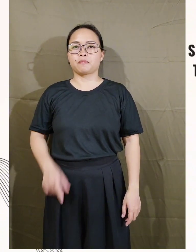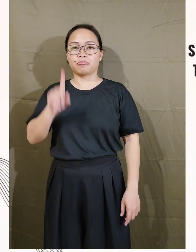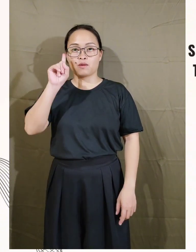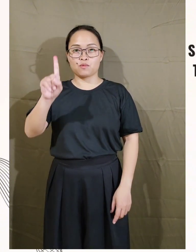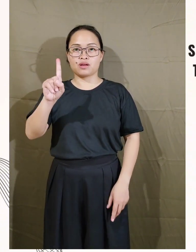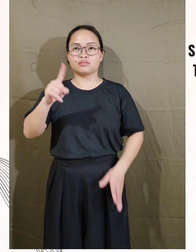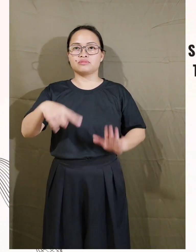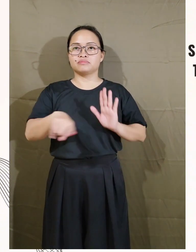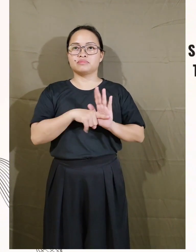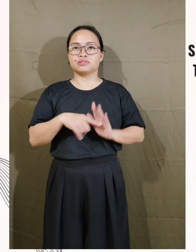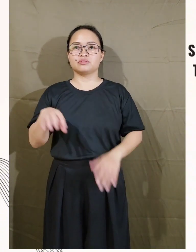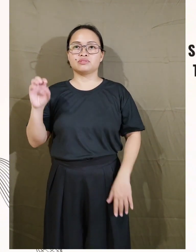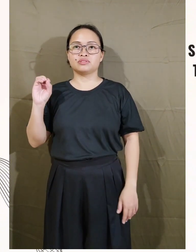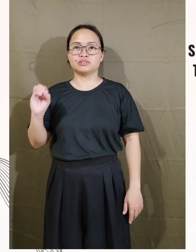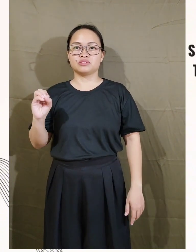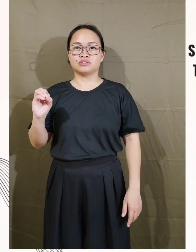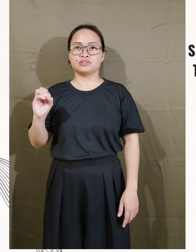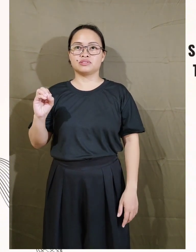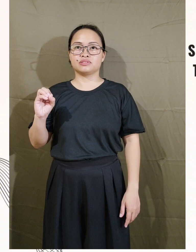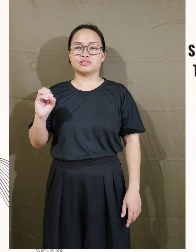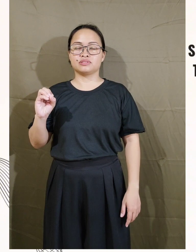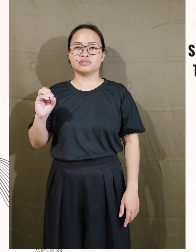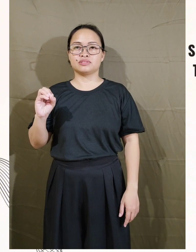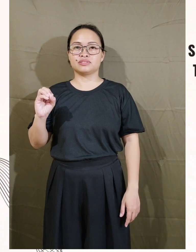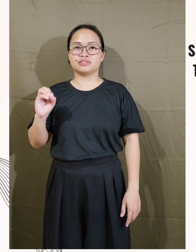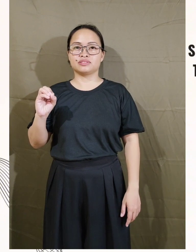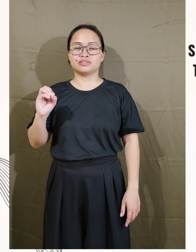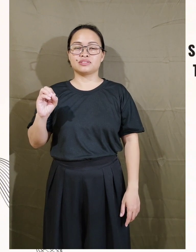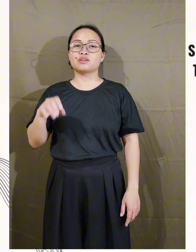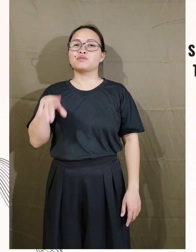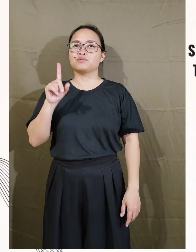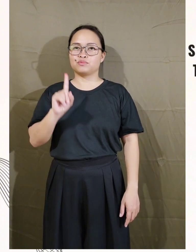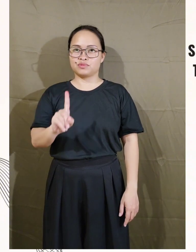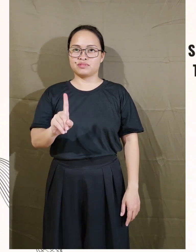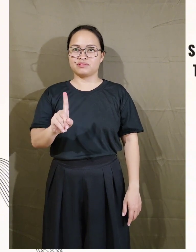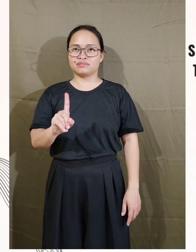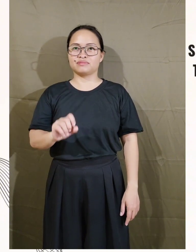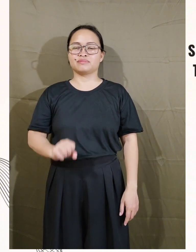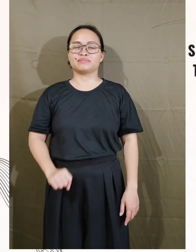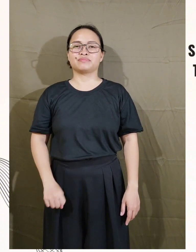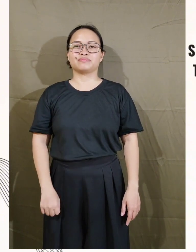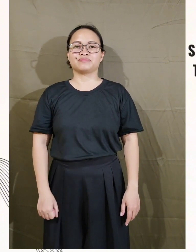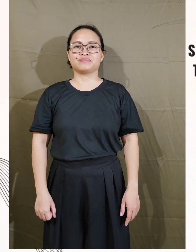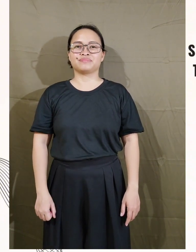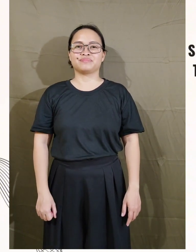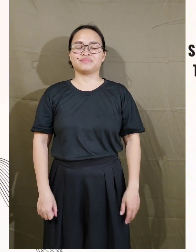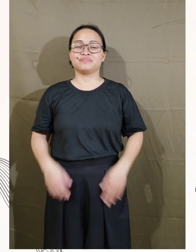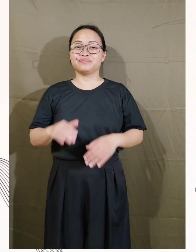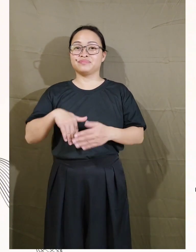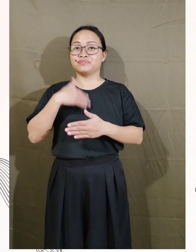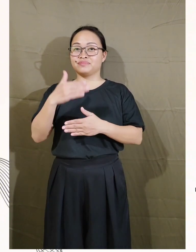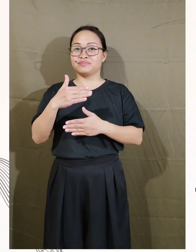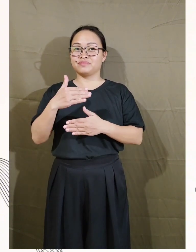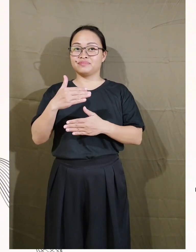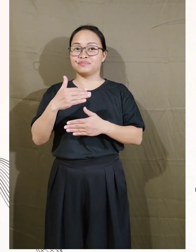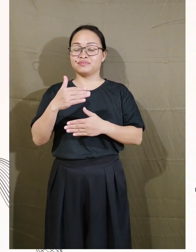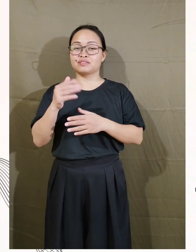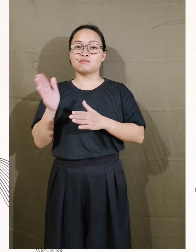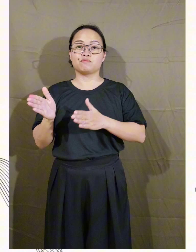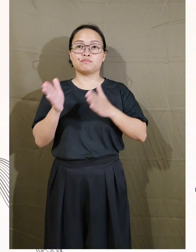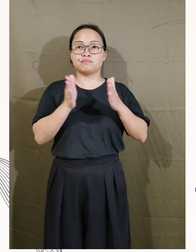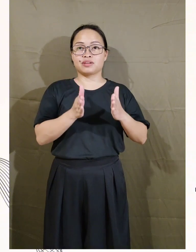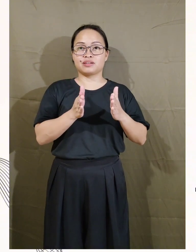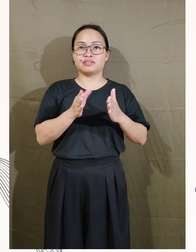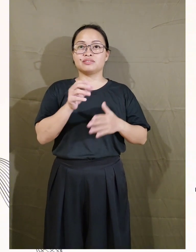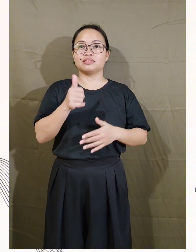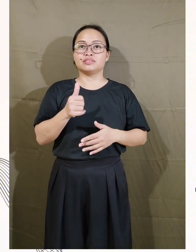1 minus 0, that would be 1. Next, move to the